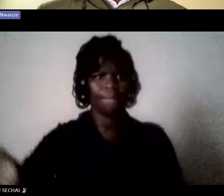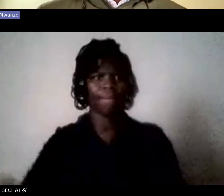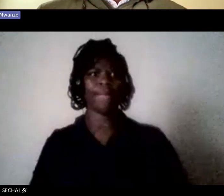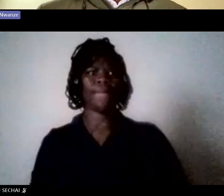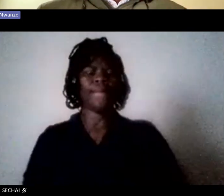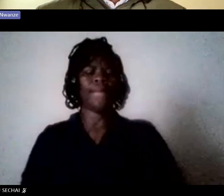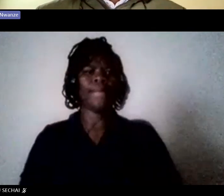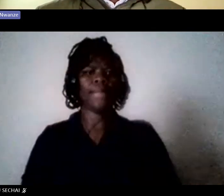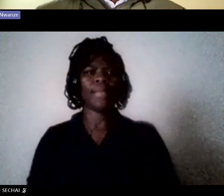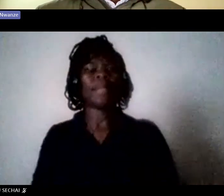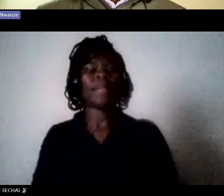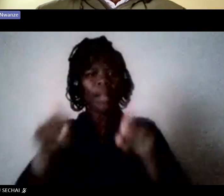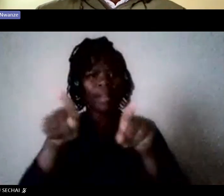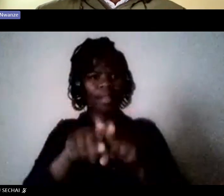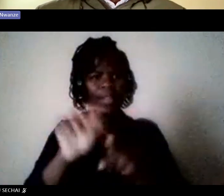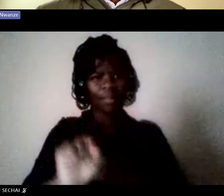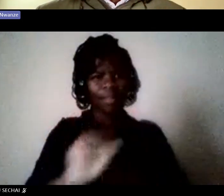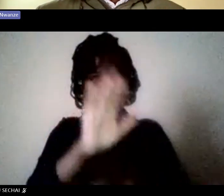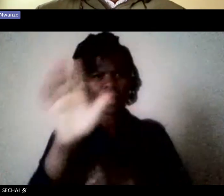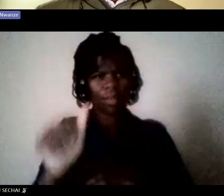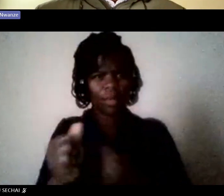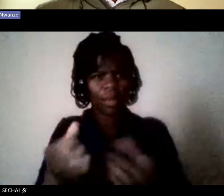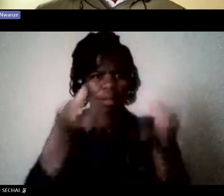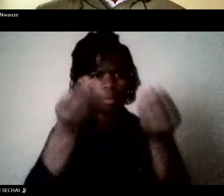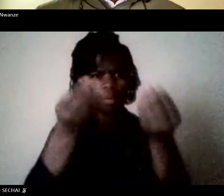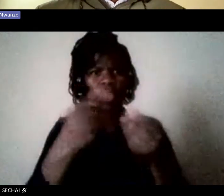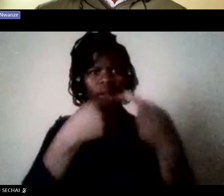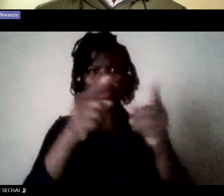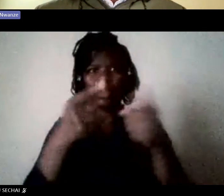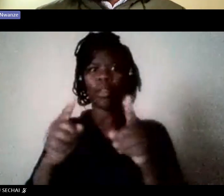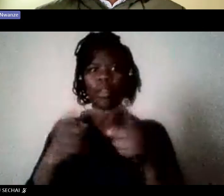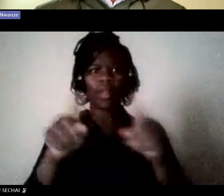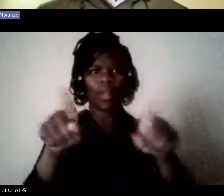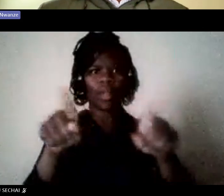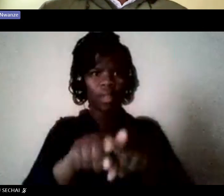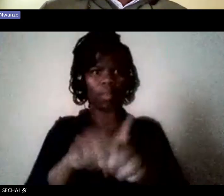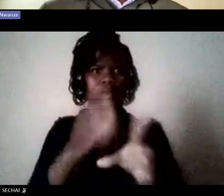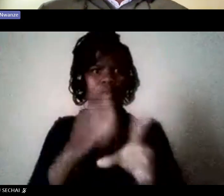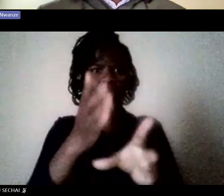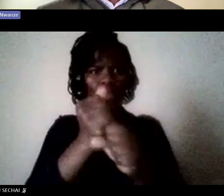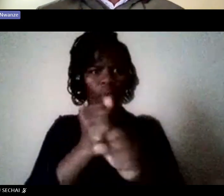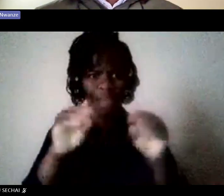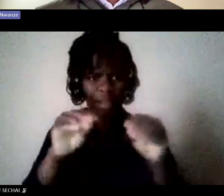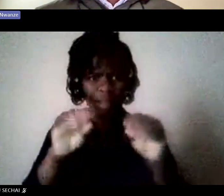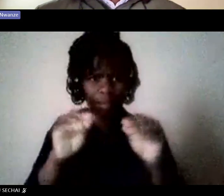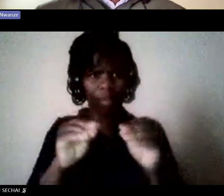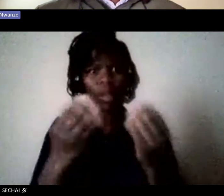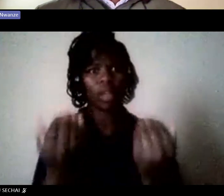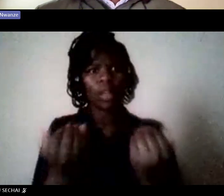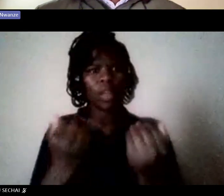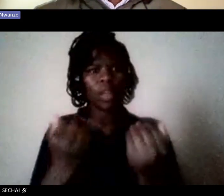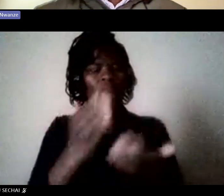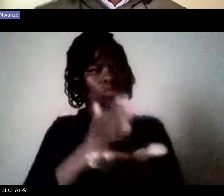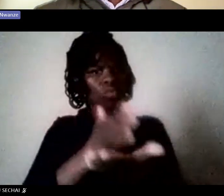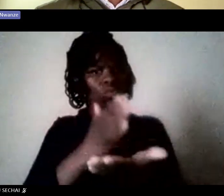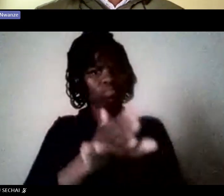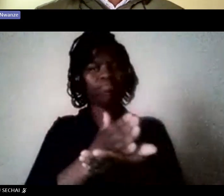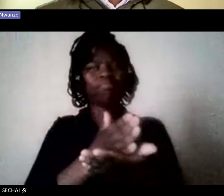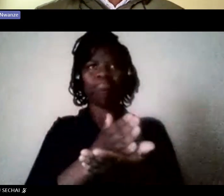provisions to what we thought was made available. But then he now pivoted and went to his